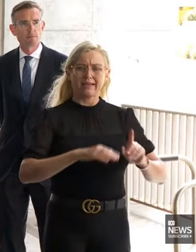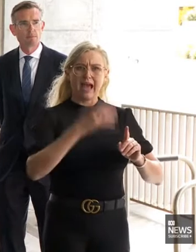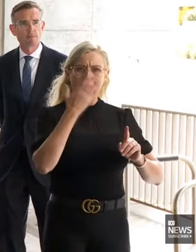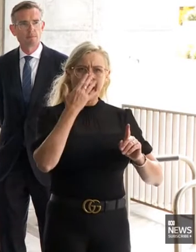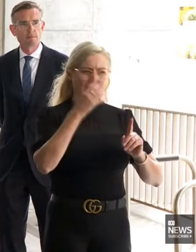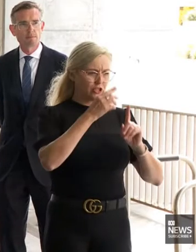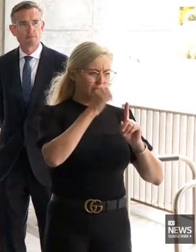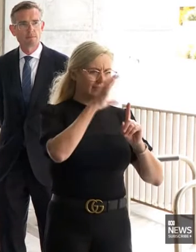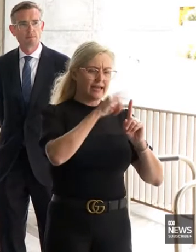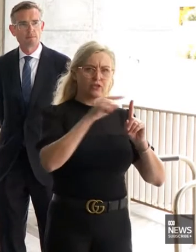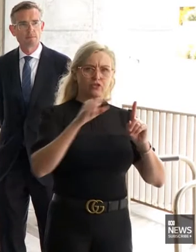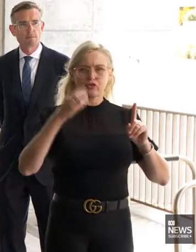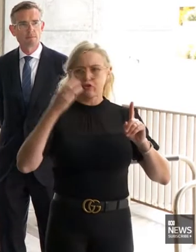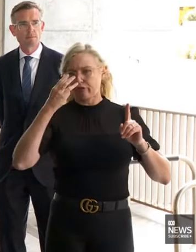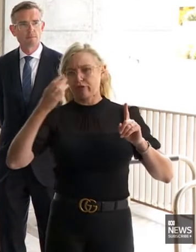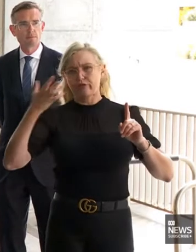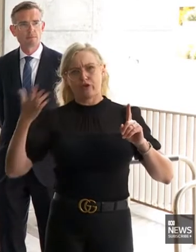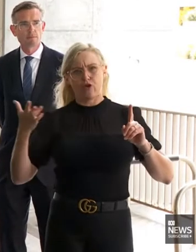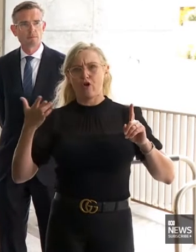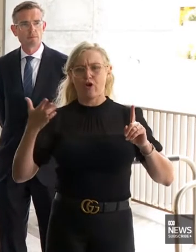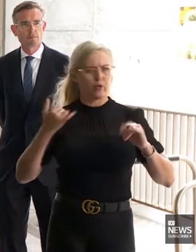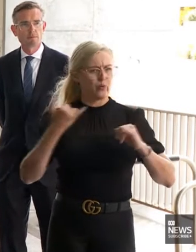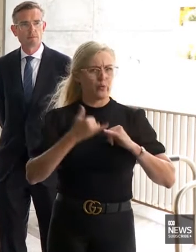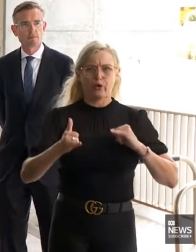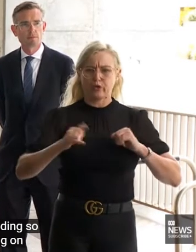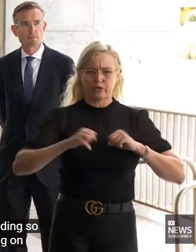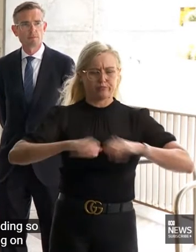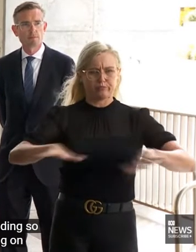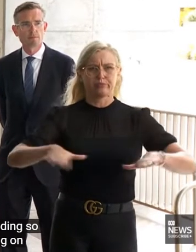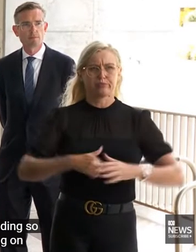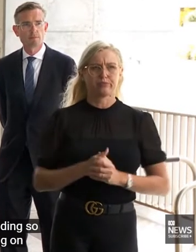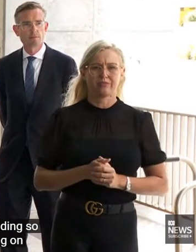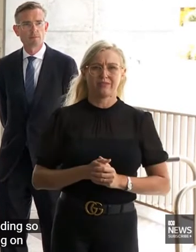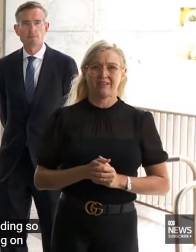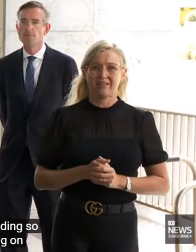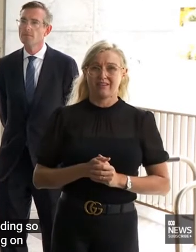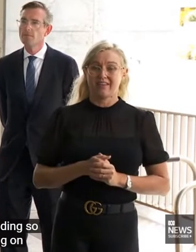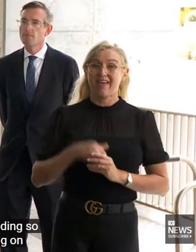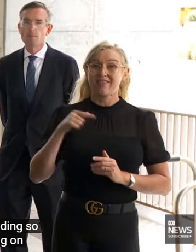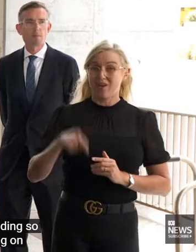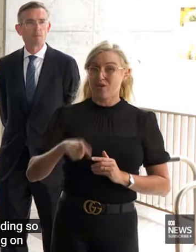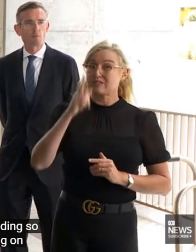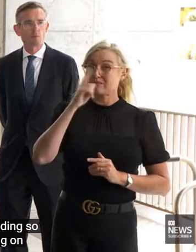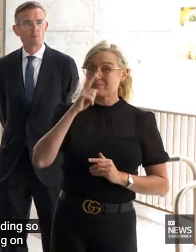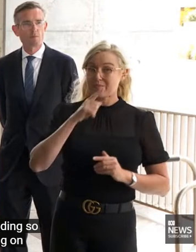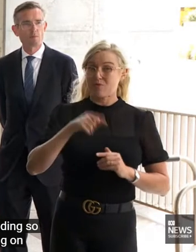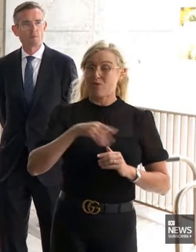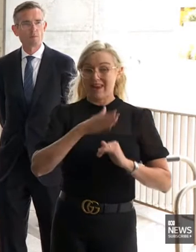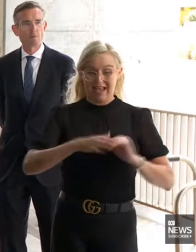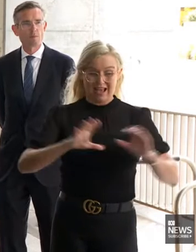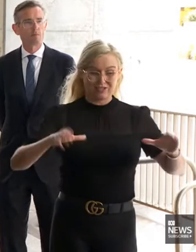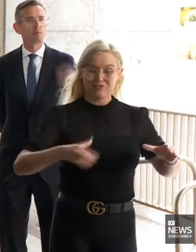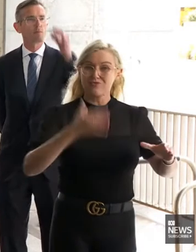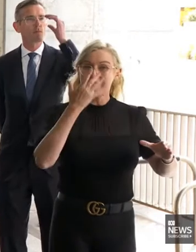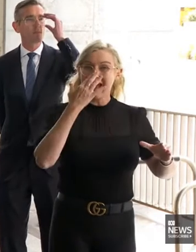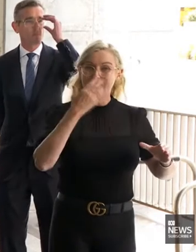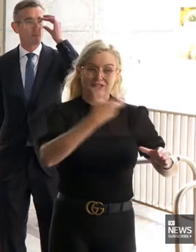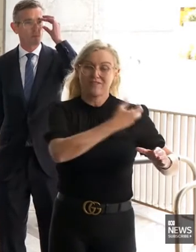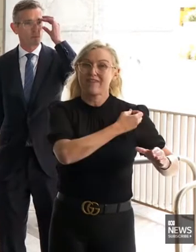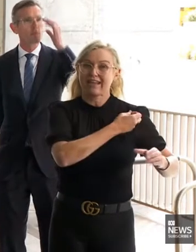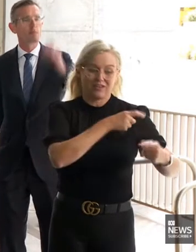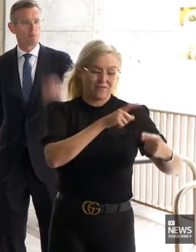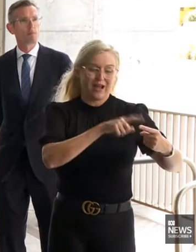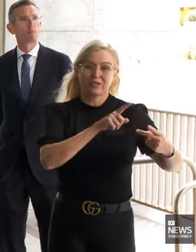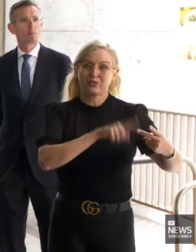39-year-olds. We're effectively in the same situation we were 6 months ago. Those are the last people to get their vaccine, which means they're the last people who are going to be